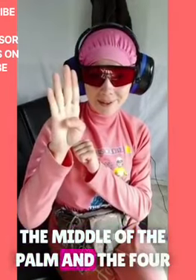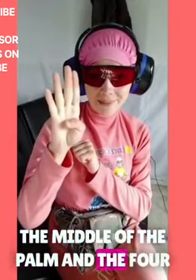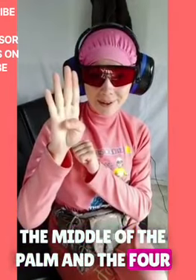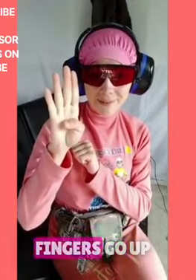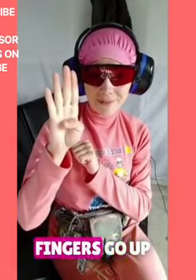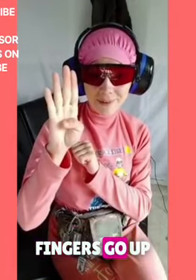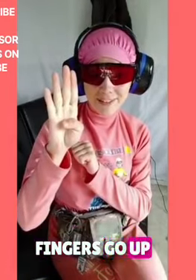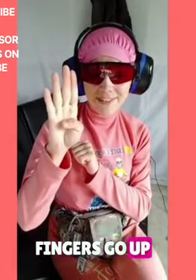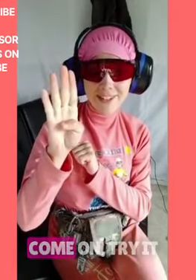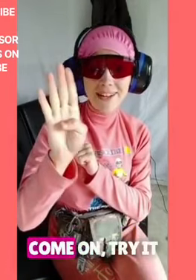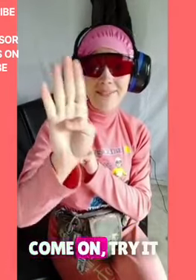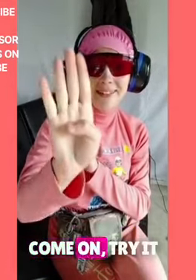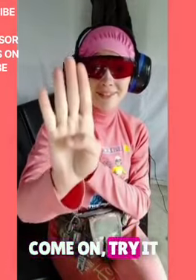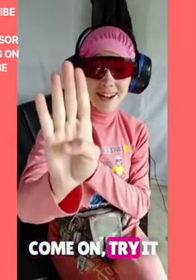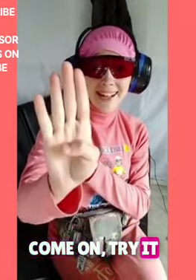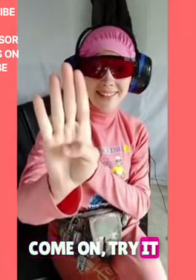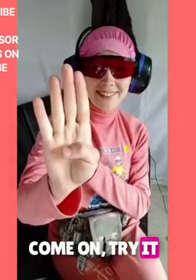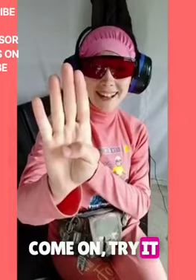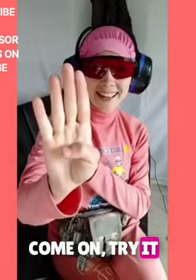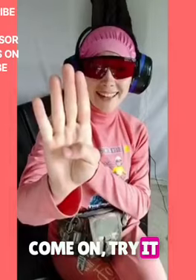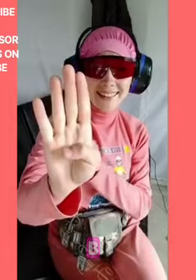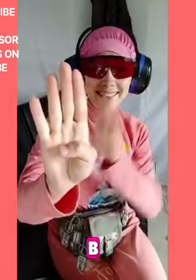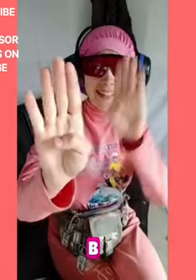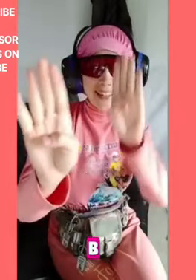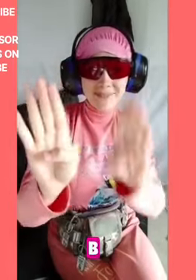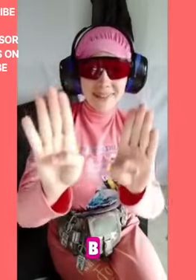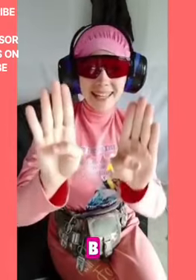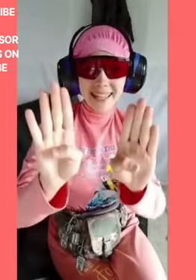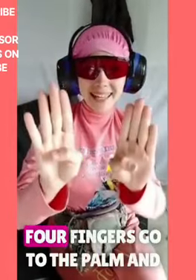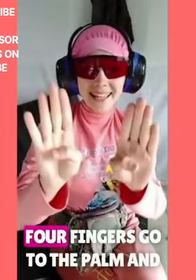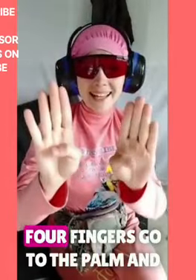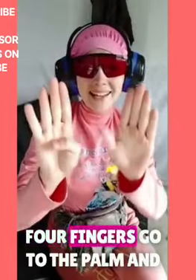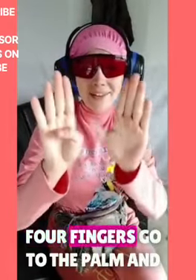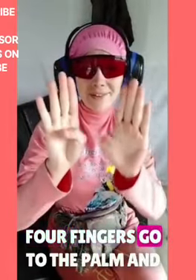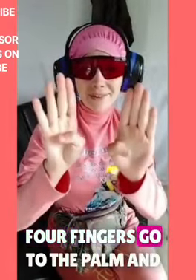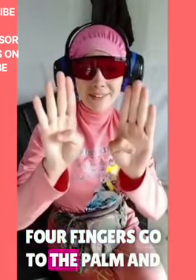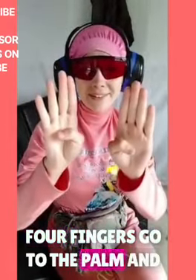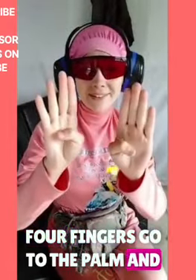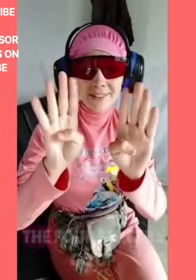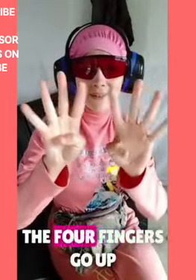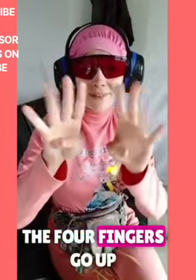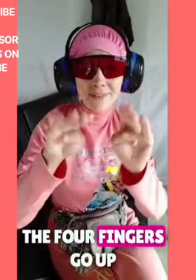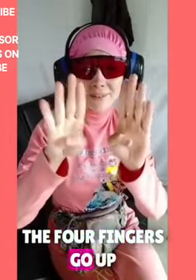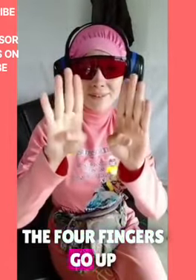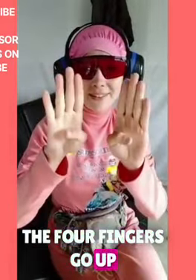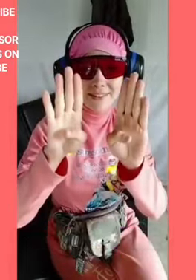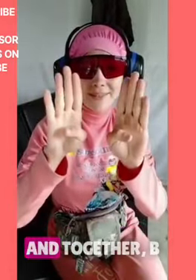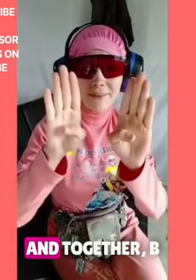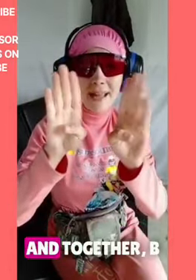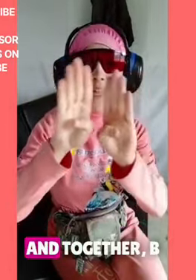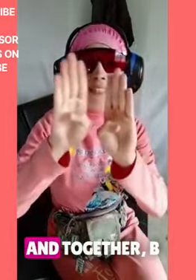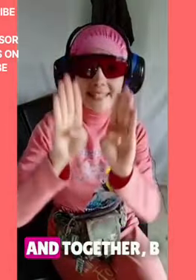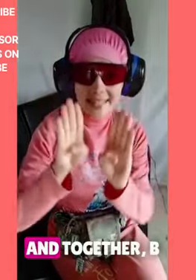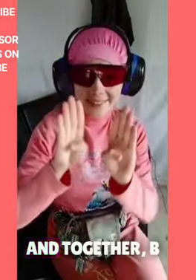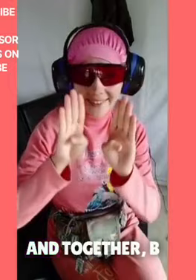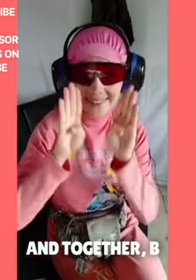four fingers go up. Come on, try it. B. Four fingers go to the palm and the four fingers go up and together.